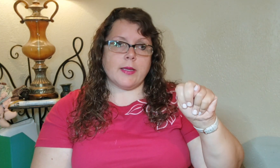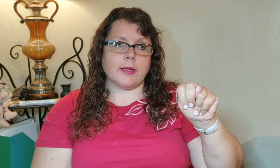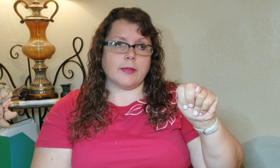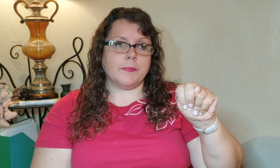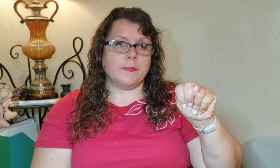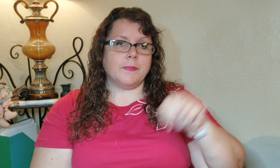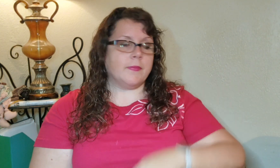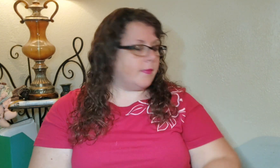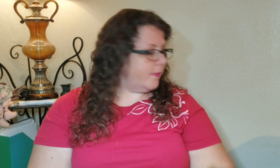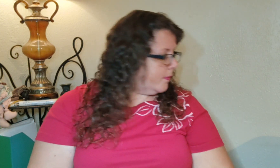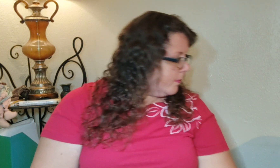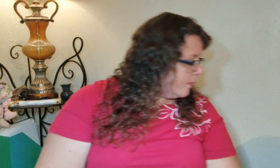A-S-P-E-R-I-N.